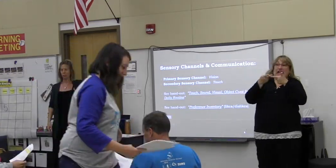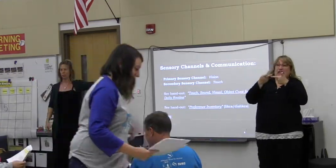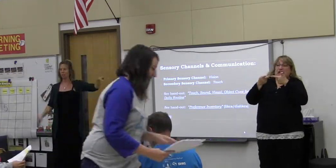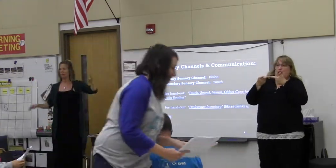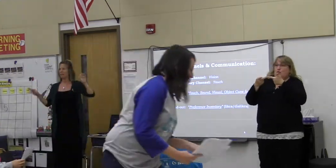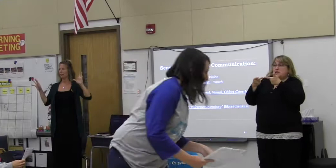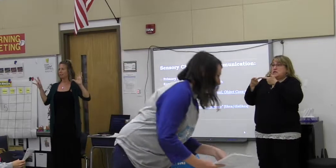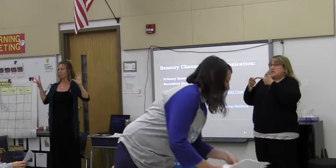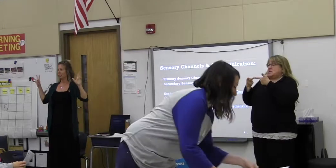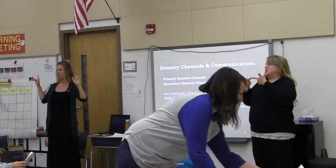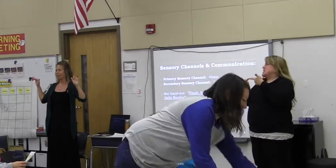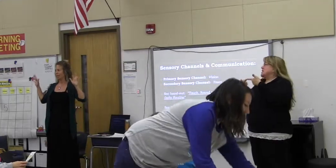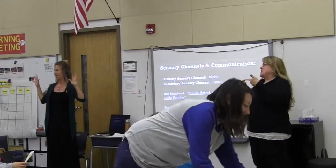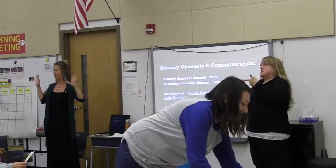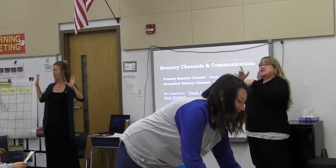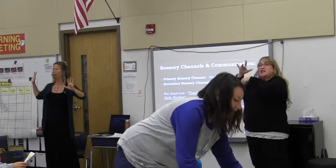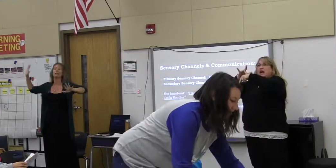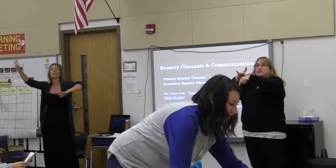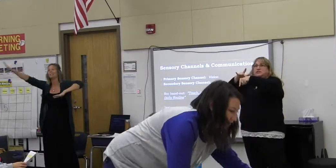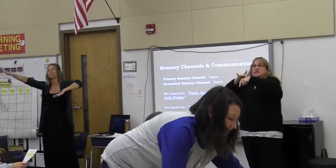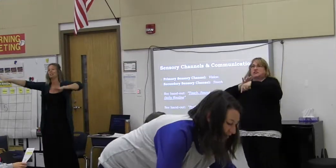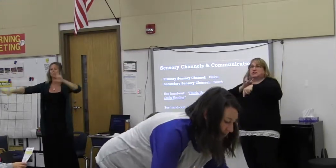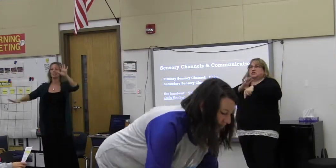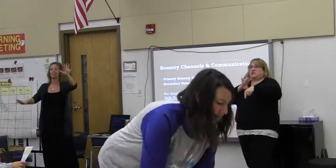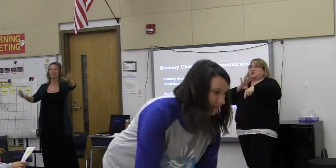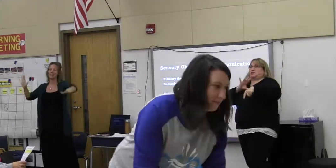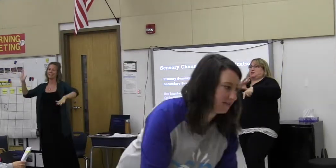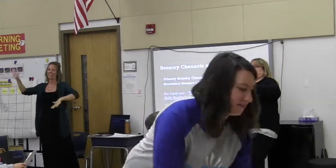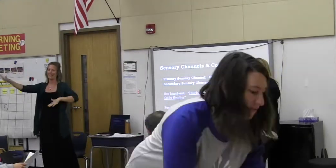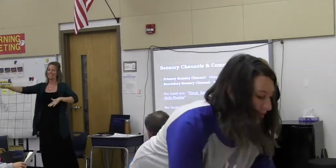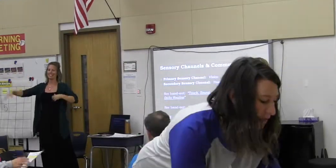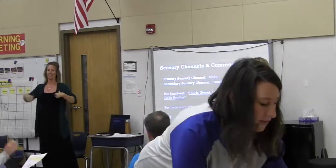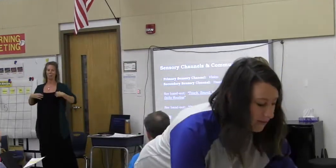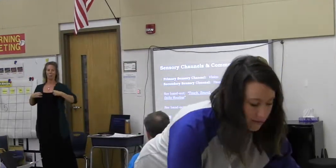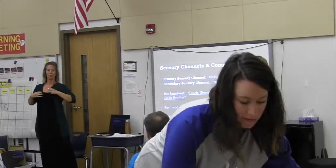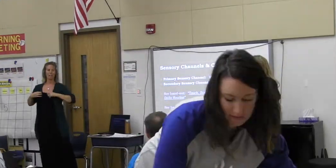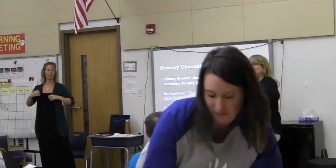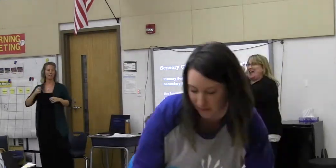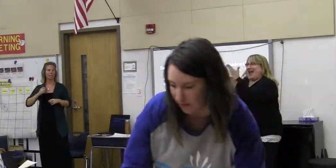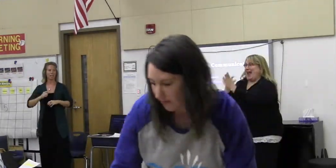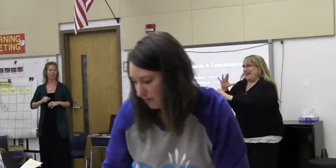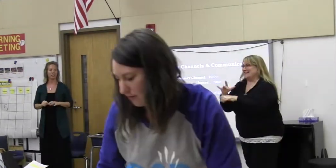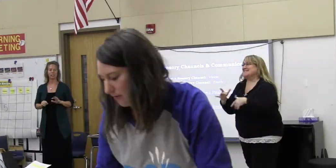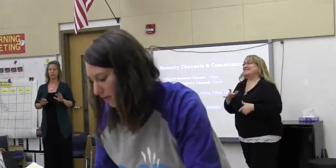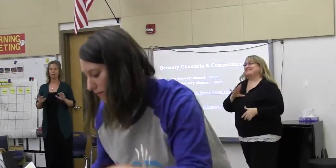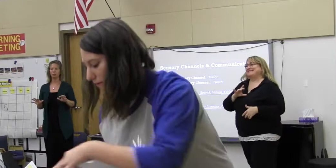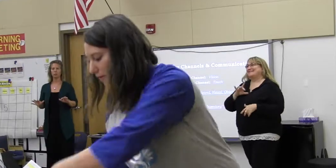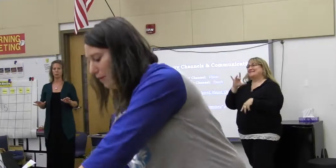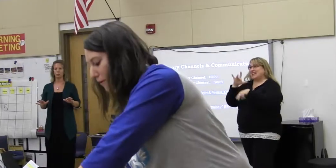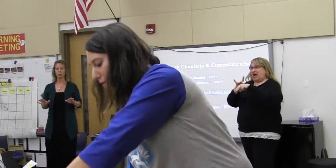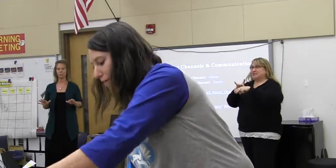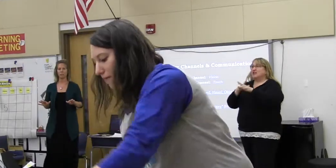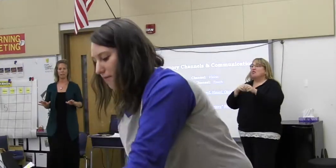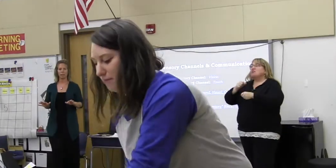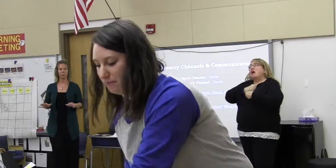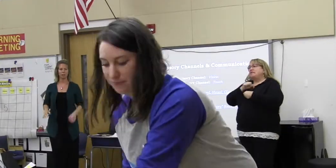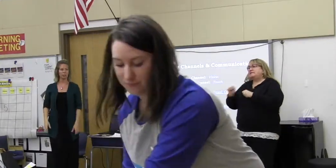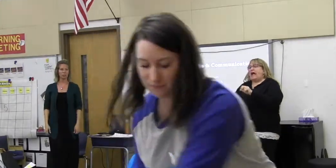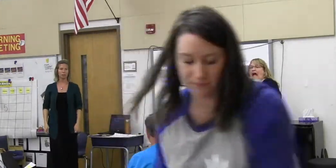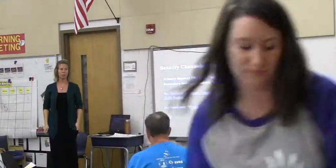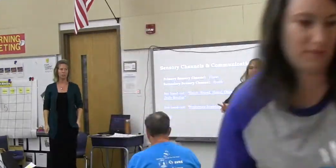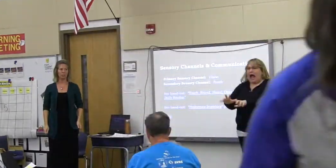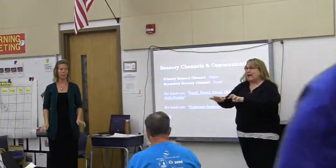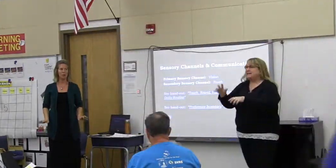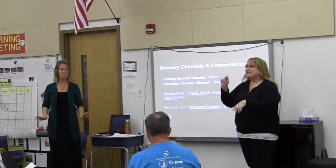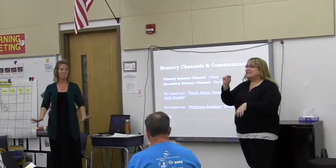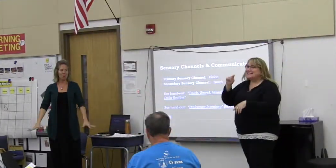sensory channel is his touch. He really uses his hands. He loves to explore different textures. This